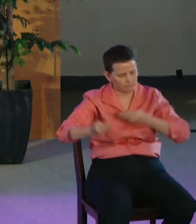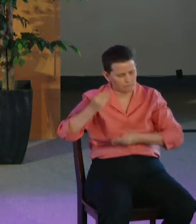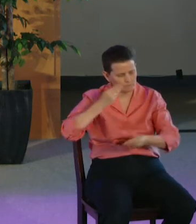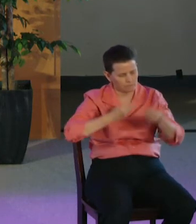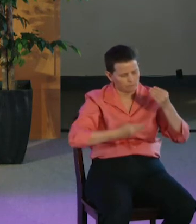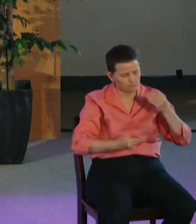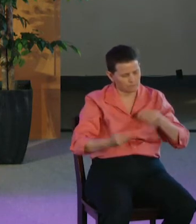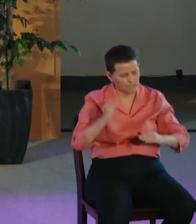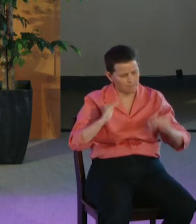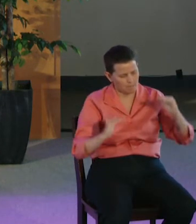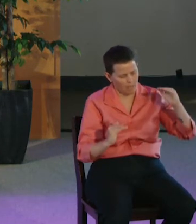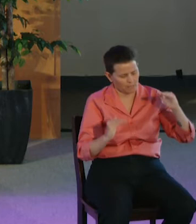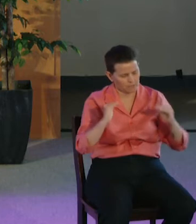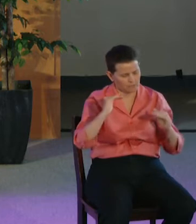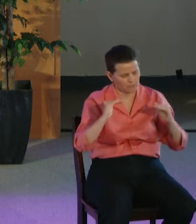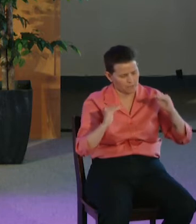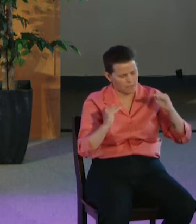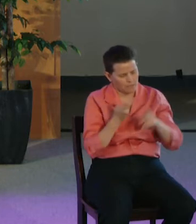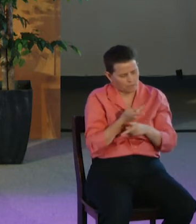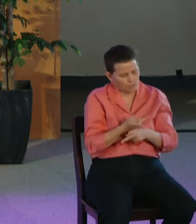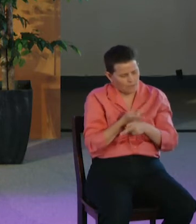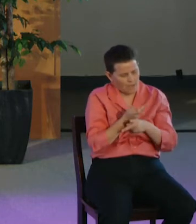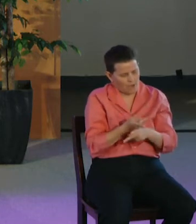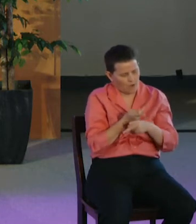And I am so willing to caretake that with love.